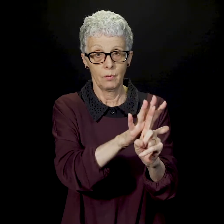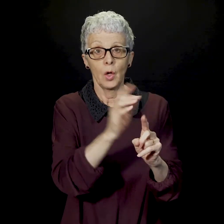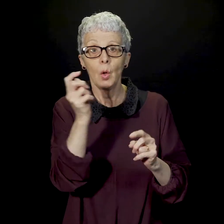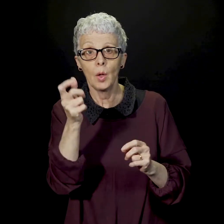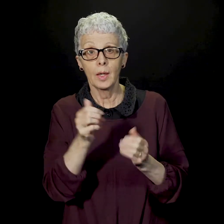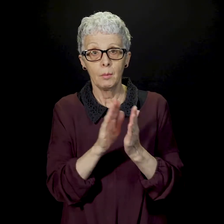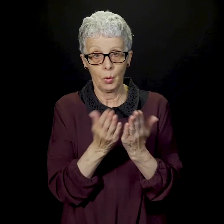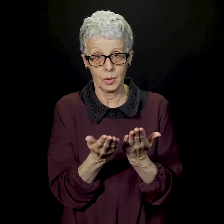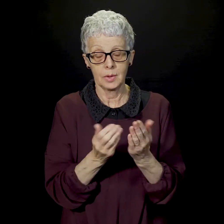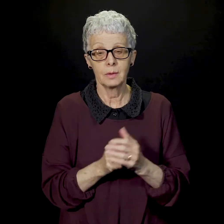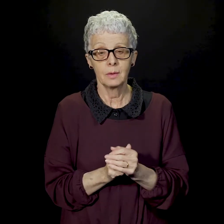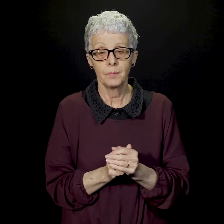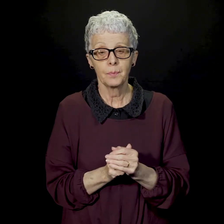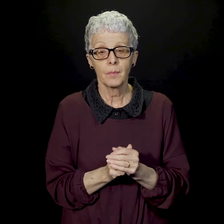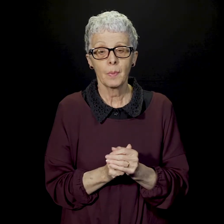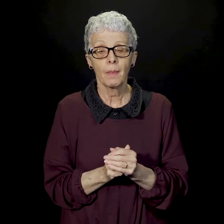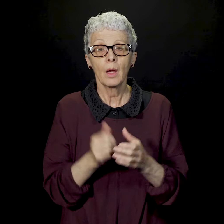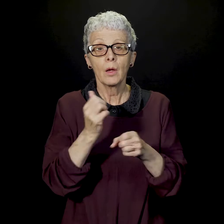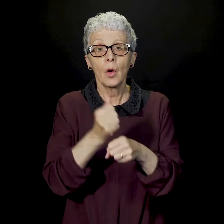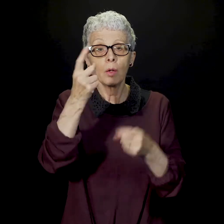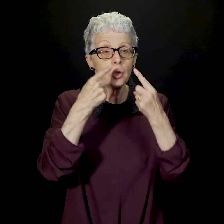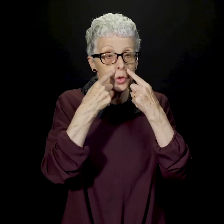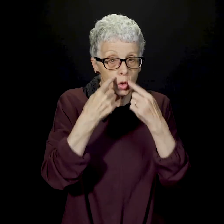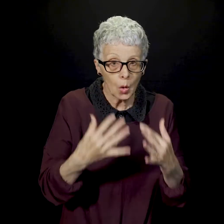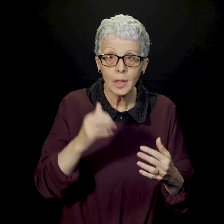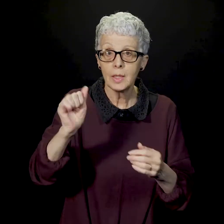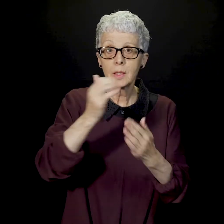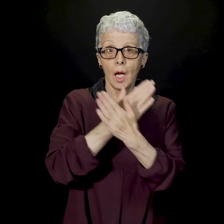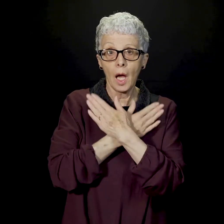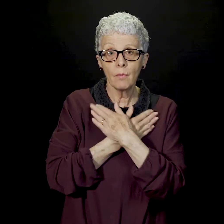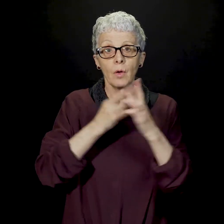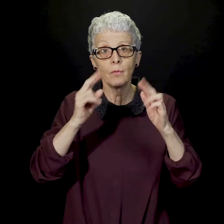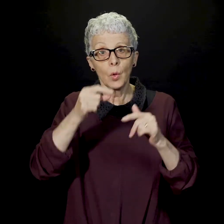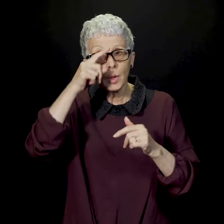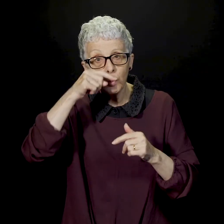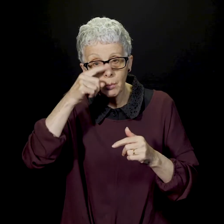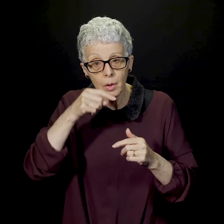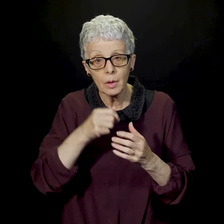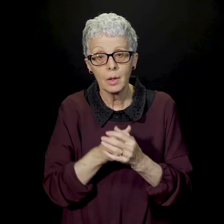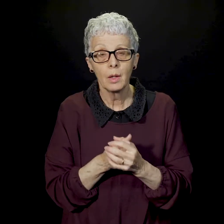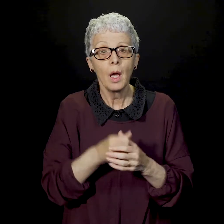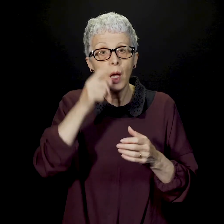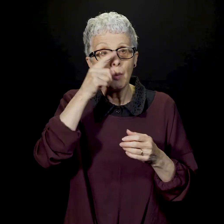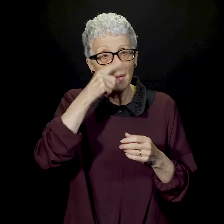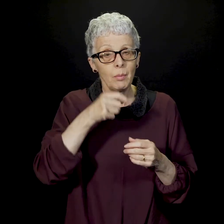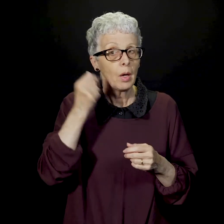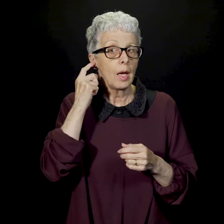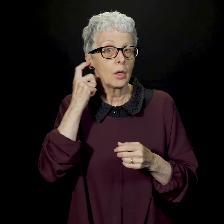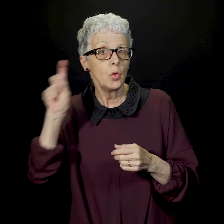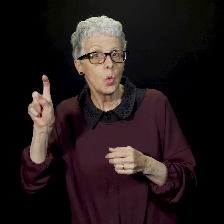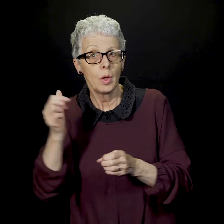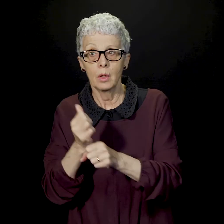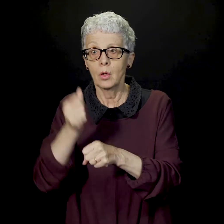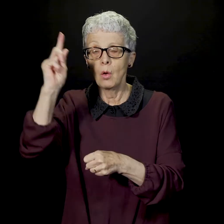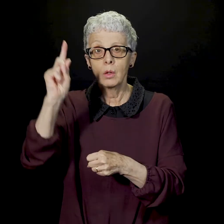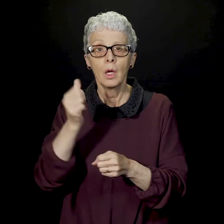of the Bible. And the pattern is this. God has demonstrated his love for people. The people go and do their own thing, and God gets upset.